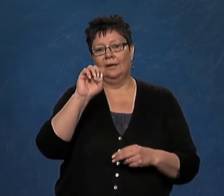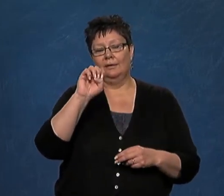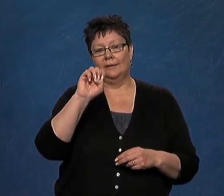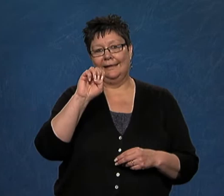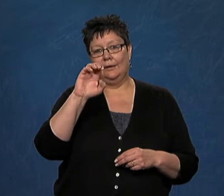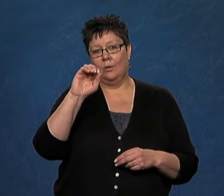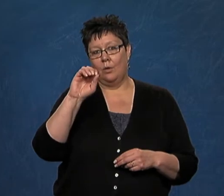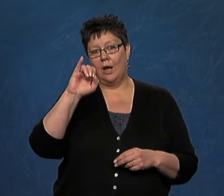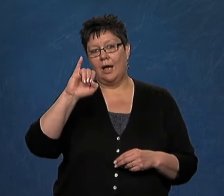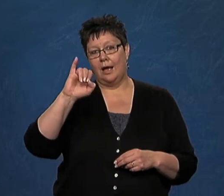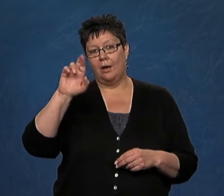use in